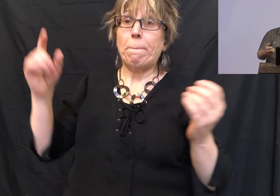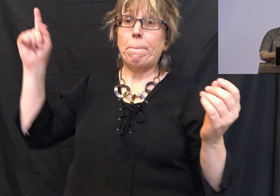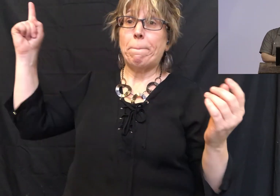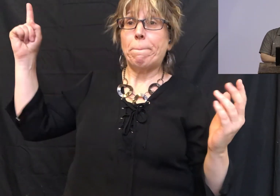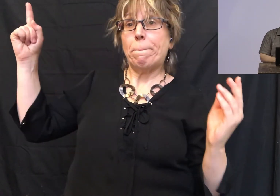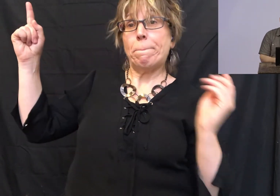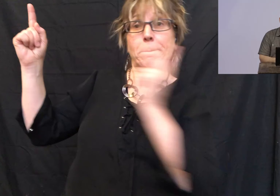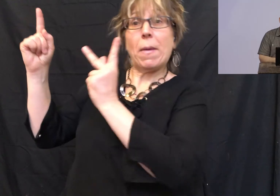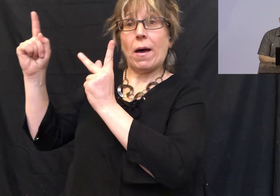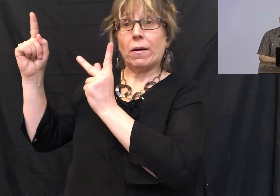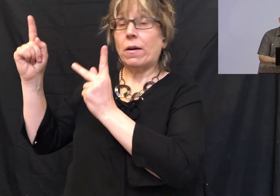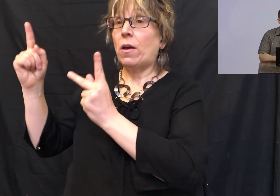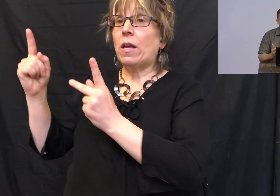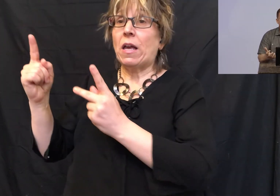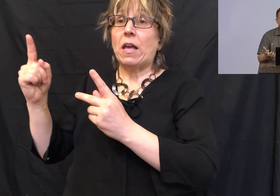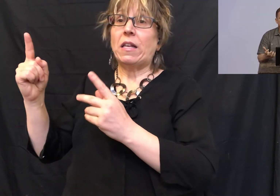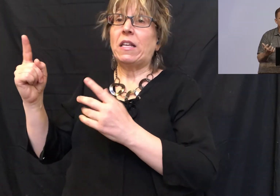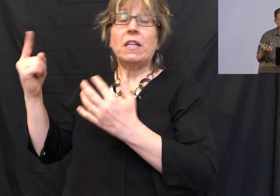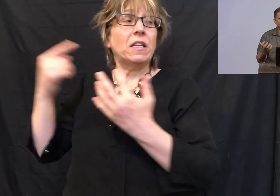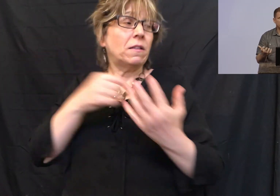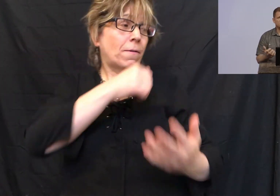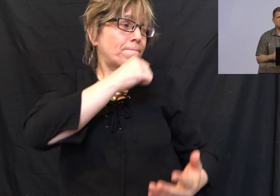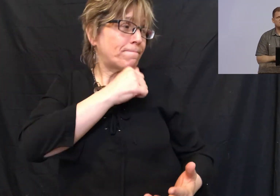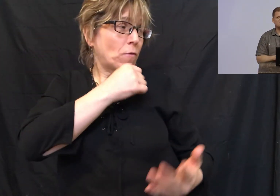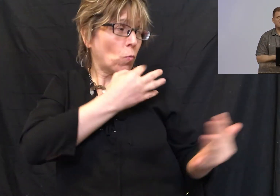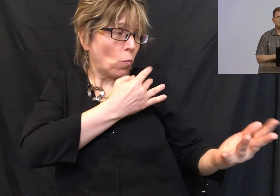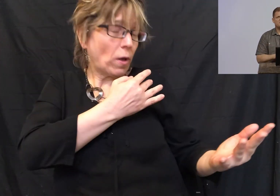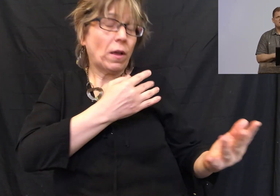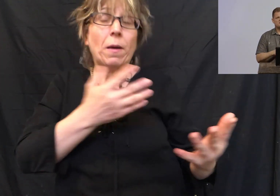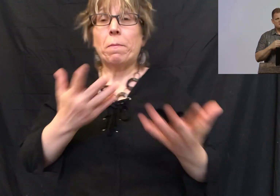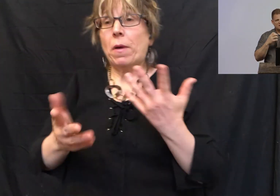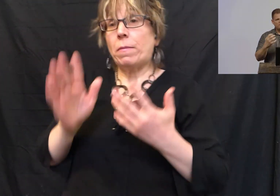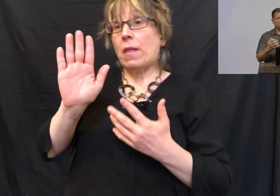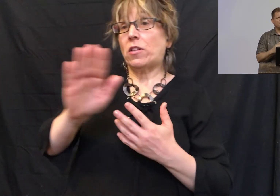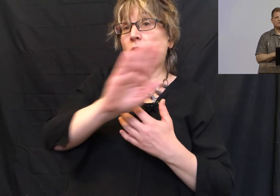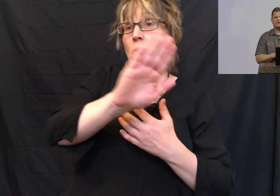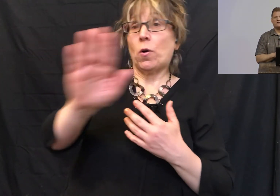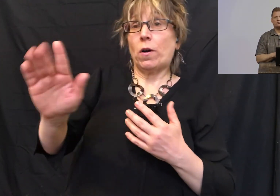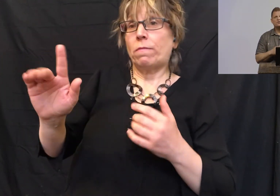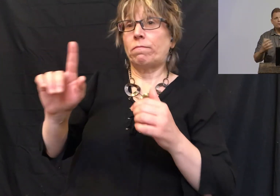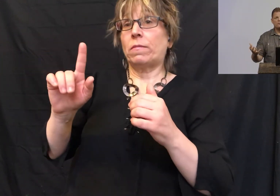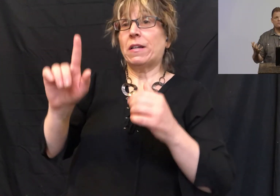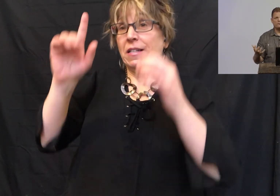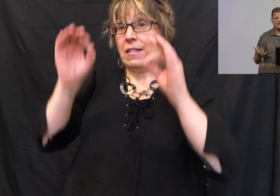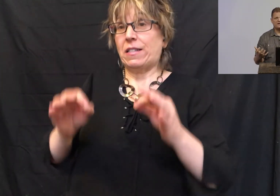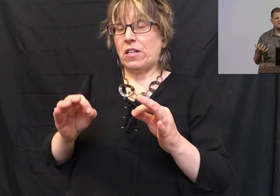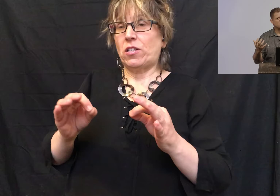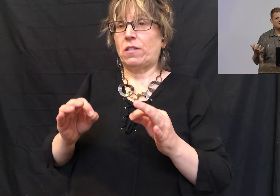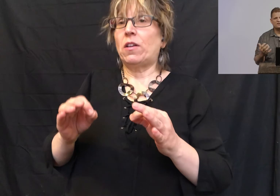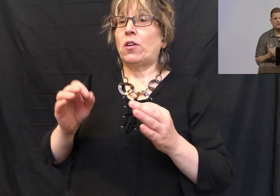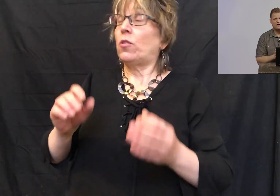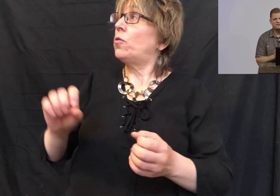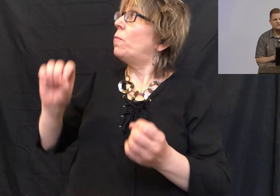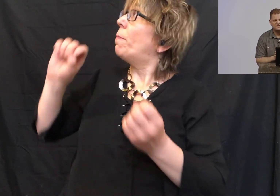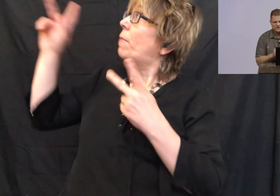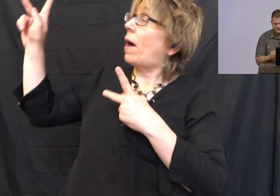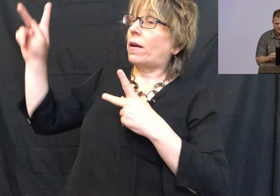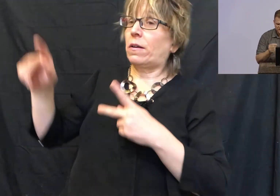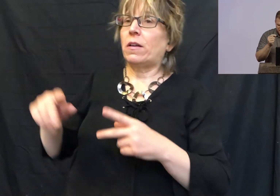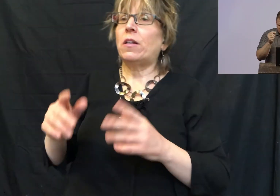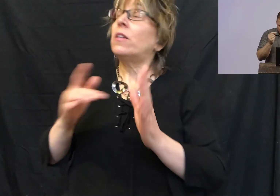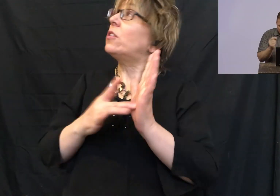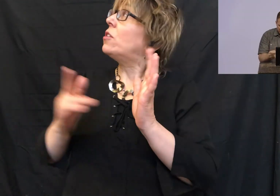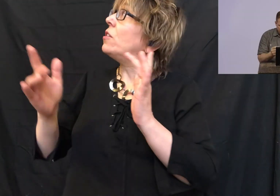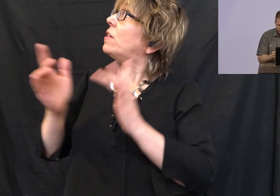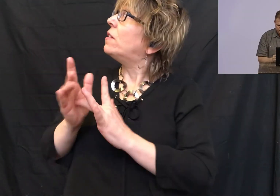bring your heart back home to Him. So if that's you and you're ready to make that decision today to give your life to Christ, would you pray with me right now? Just say this in your heart. Just say,